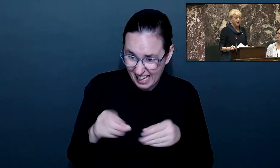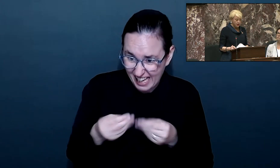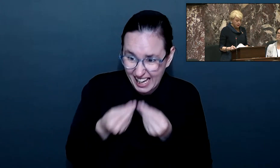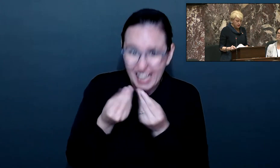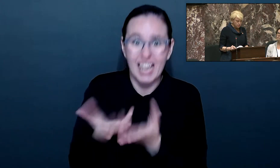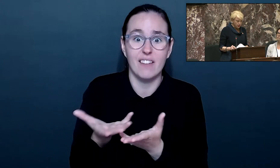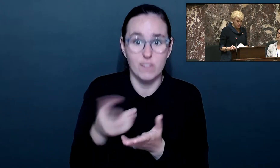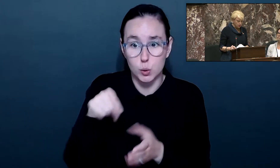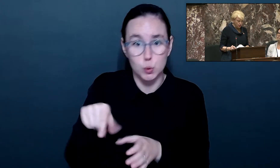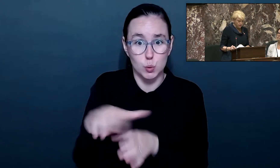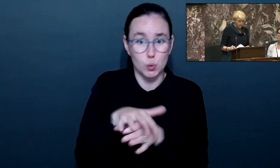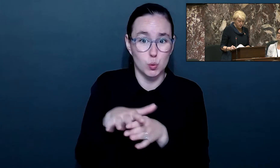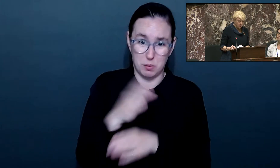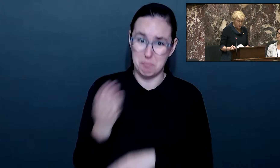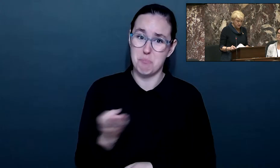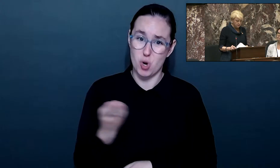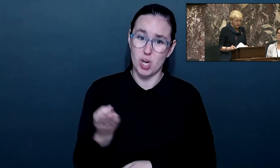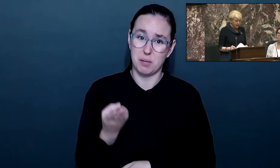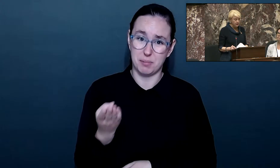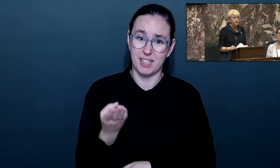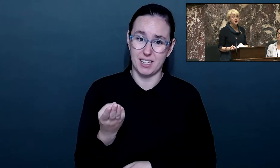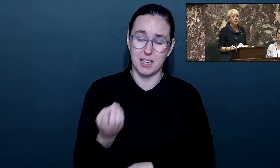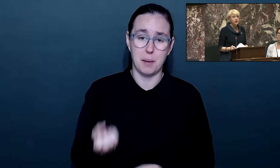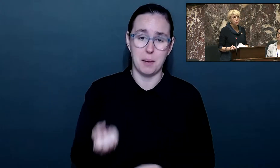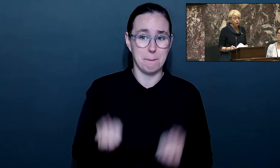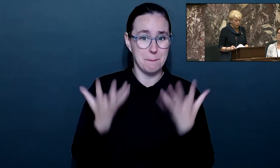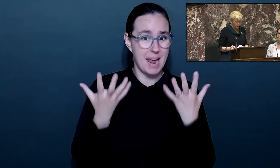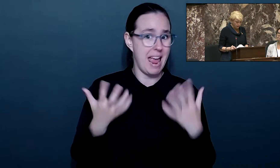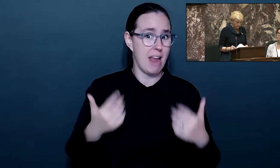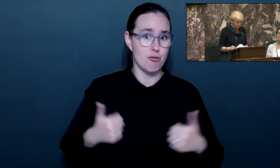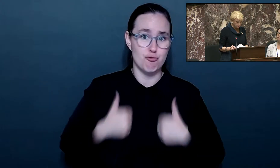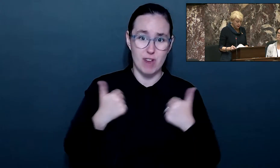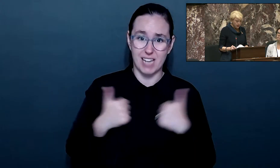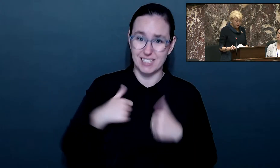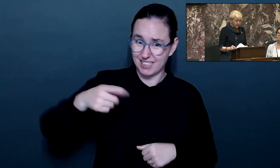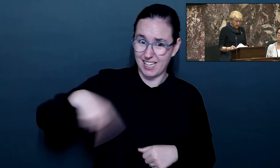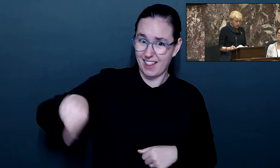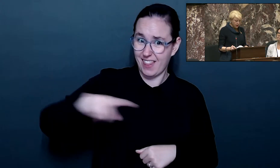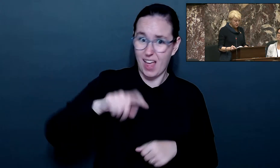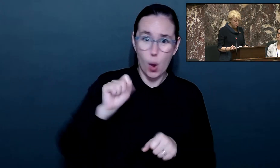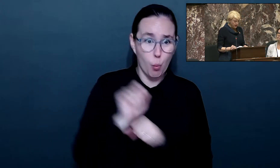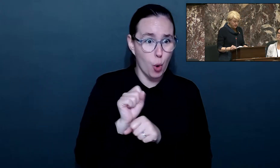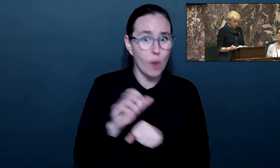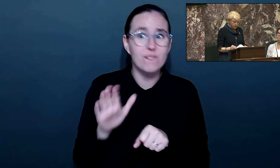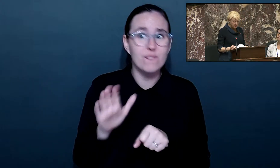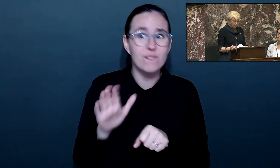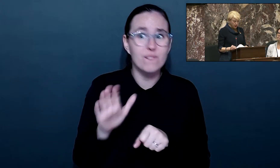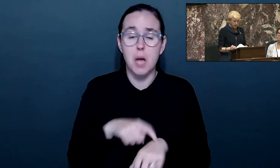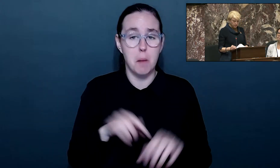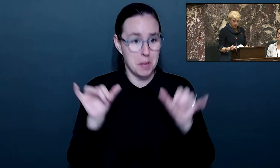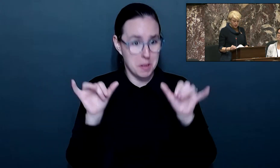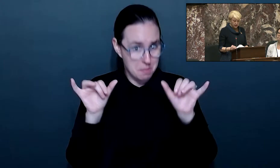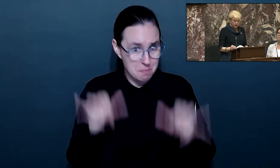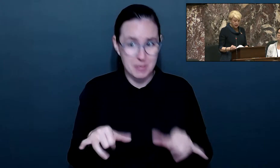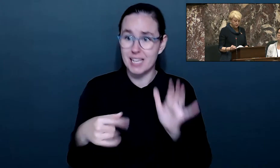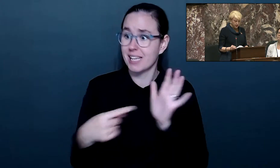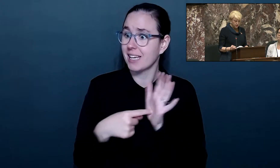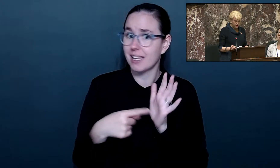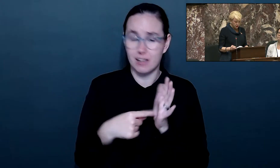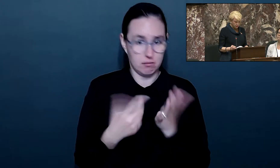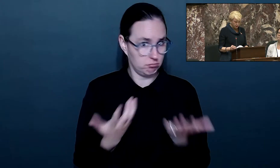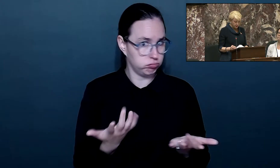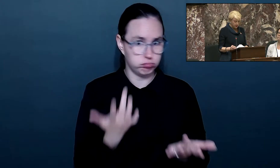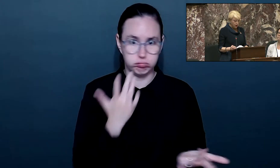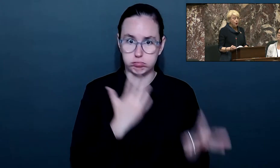expenses. This pressure on the food hubs themselves is overwhelming. They each have to find their own supply of protein and